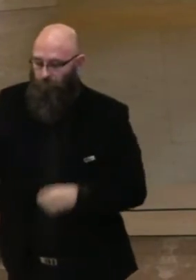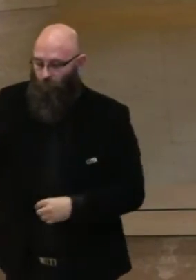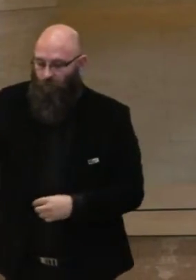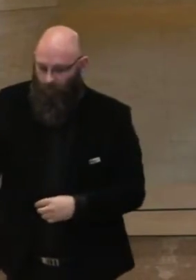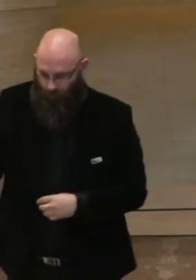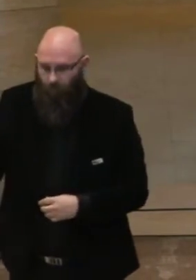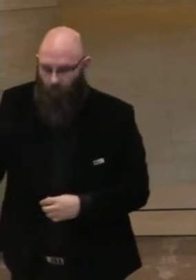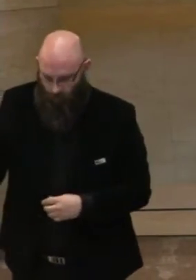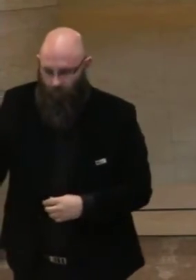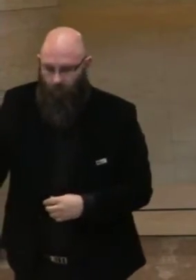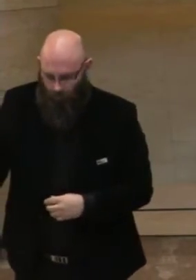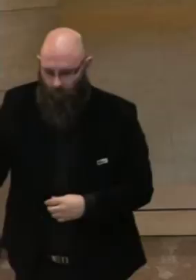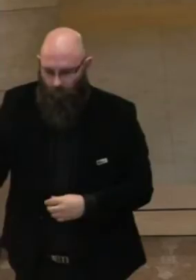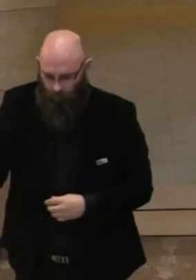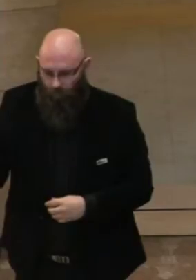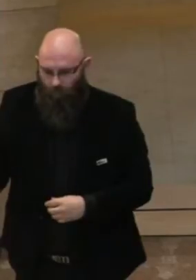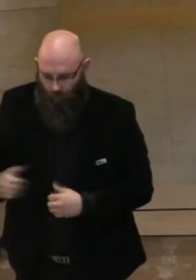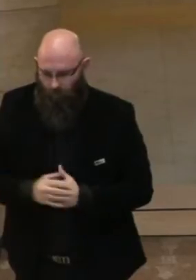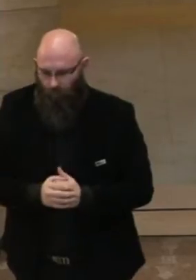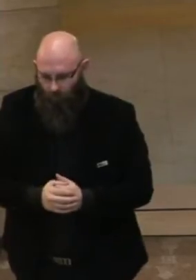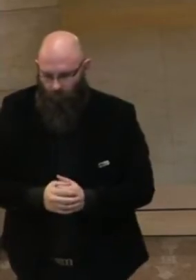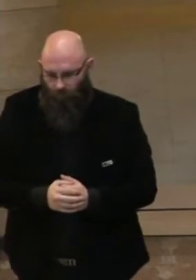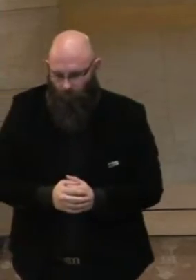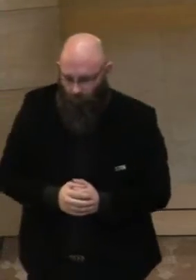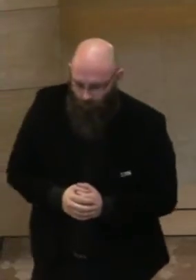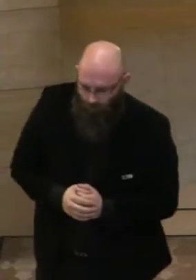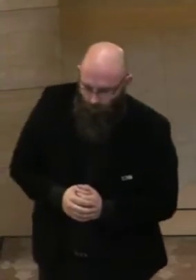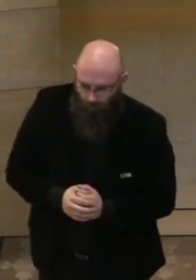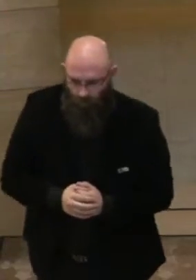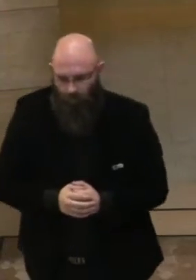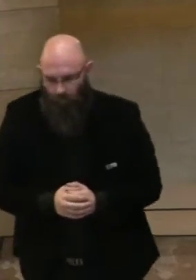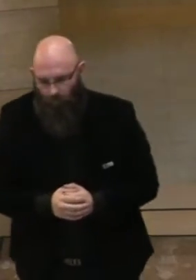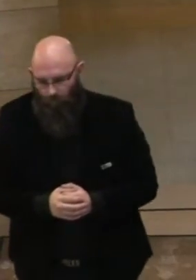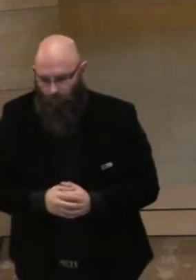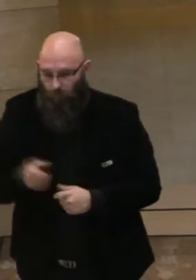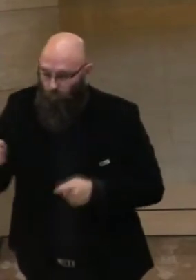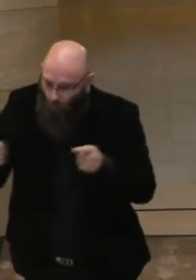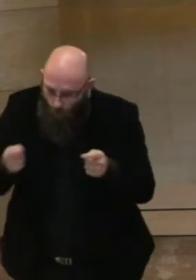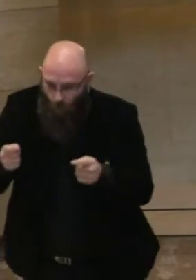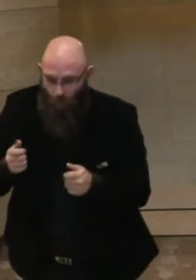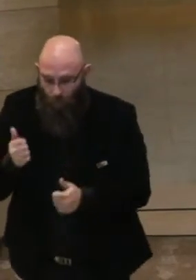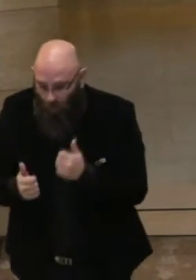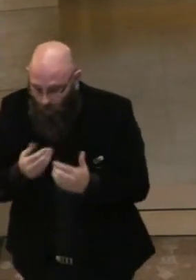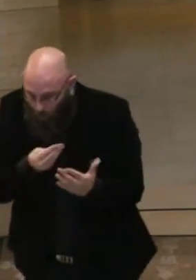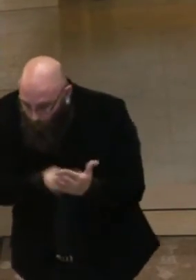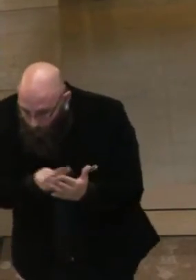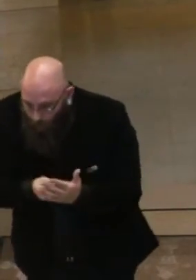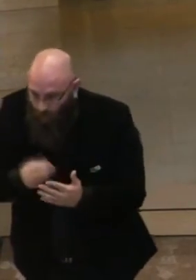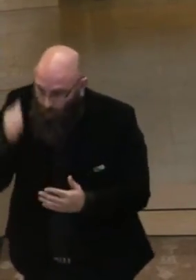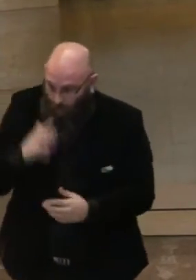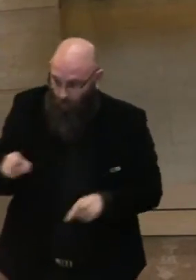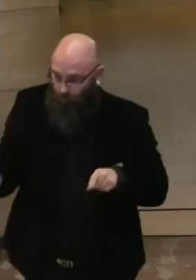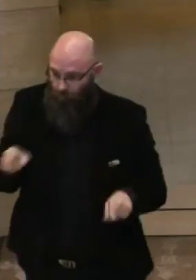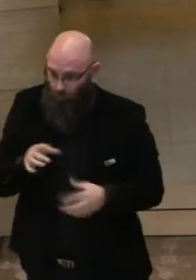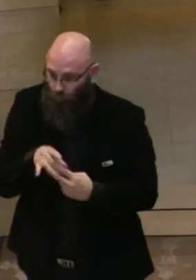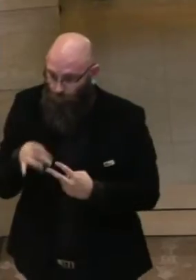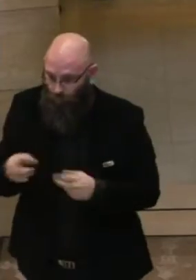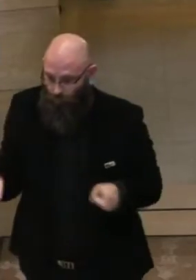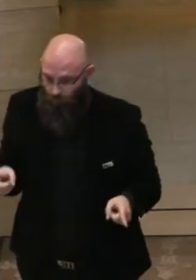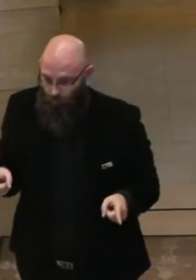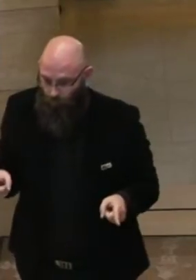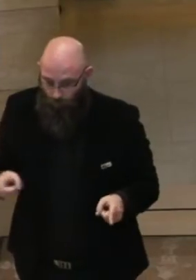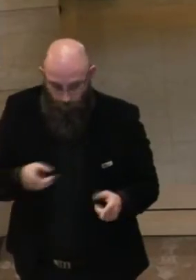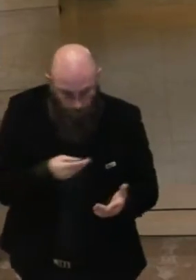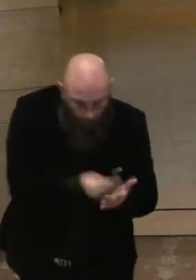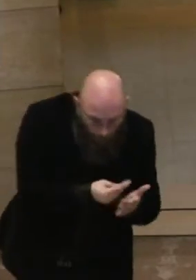"Which shall rule, wealth or man? Which shall lead, money or intellect? Who shall fill public